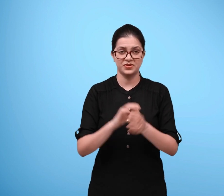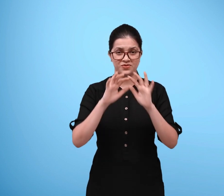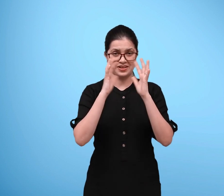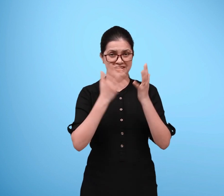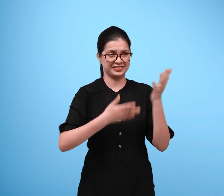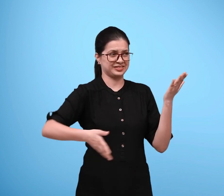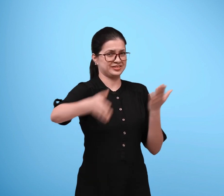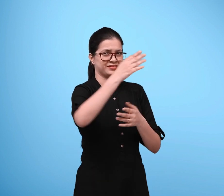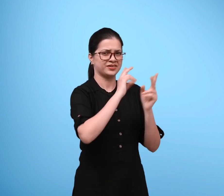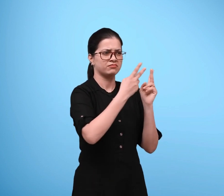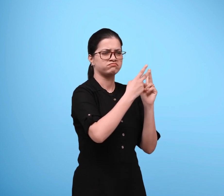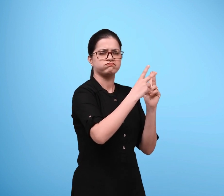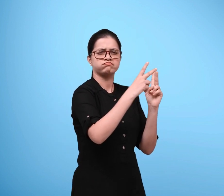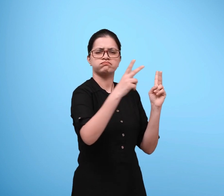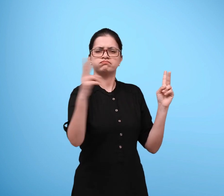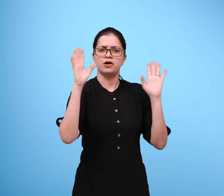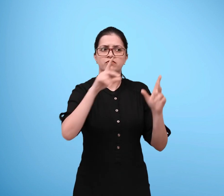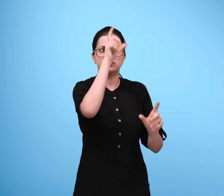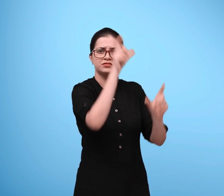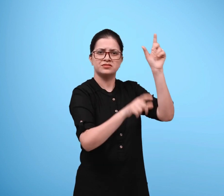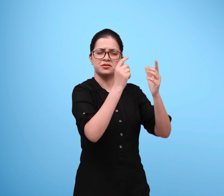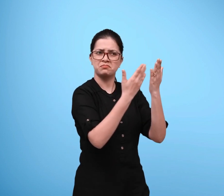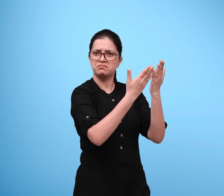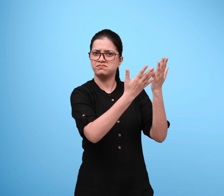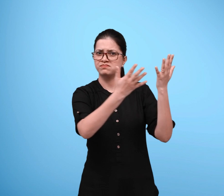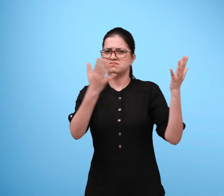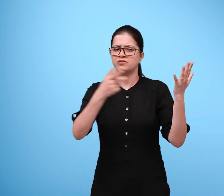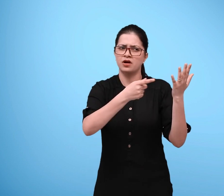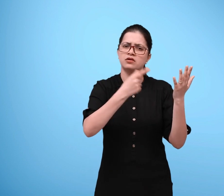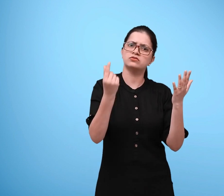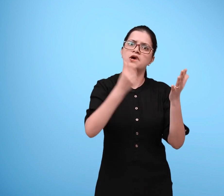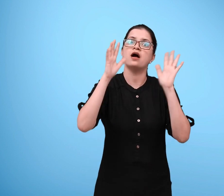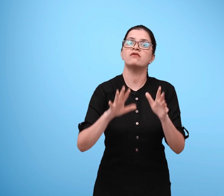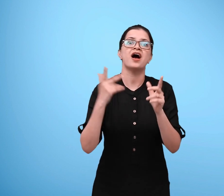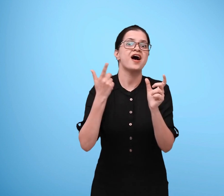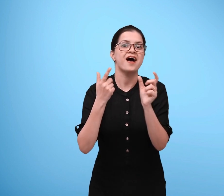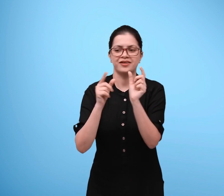And was also accepted as a unit of length in other parts of the world.